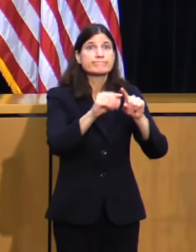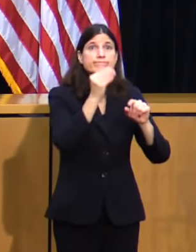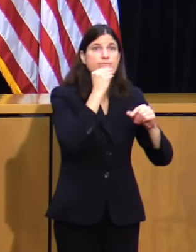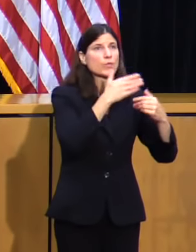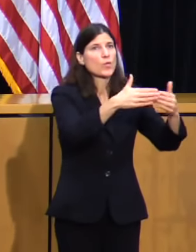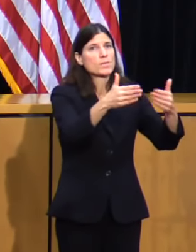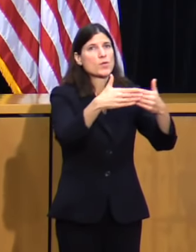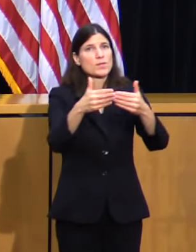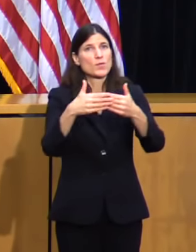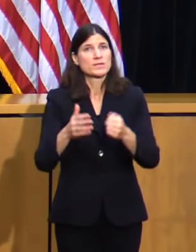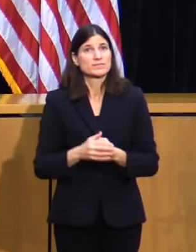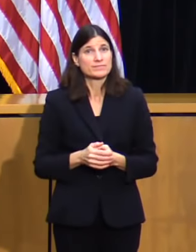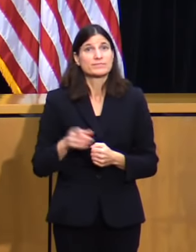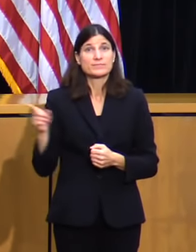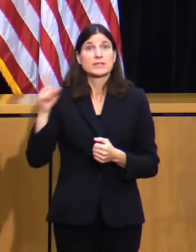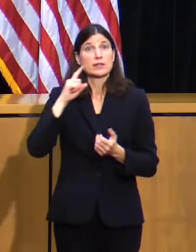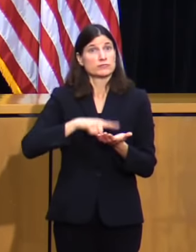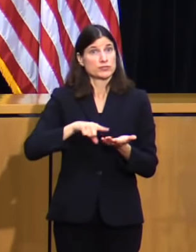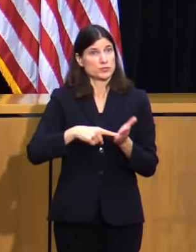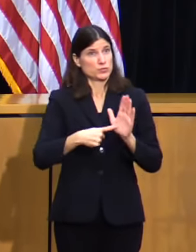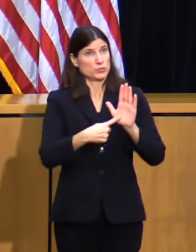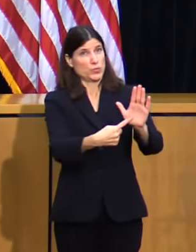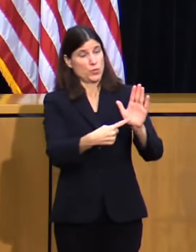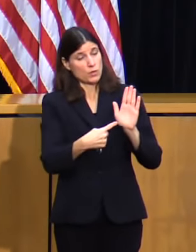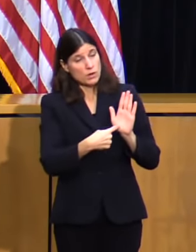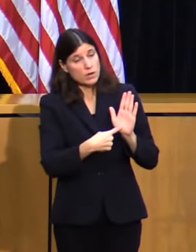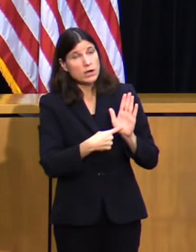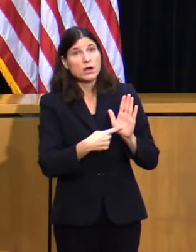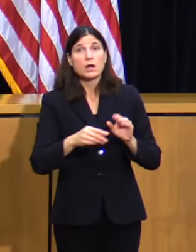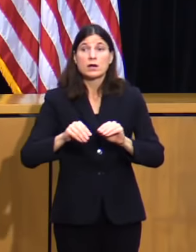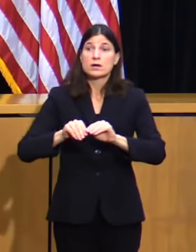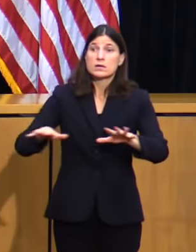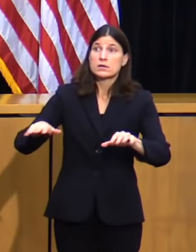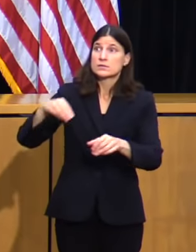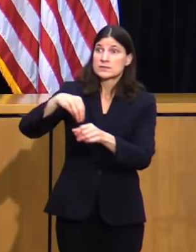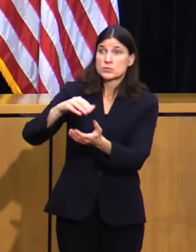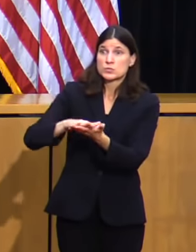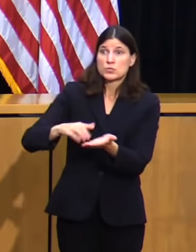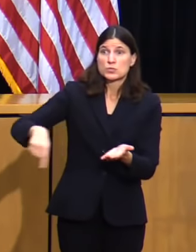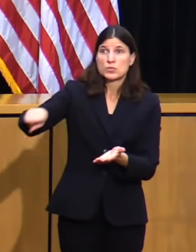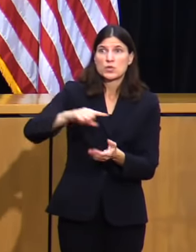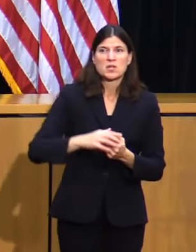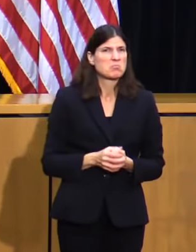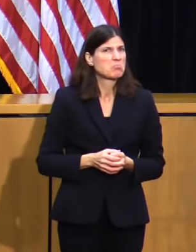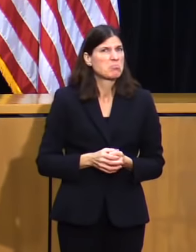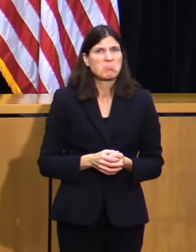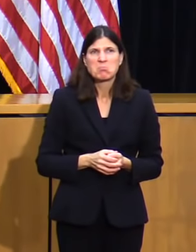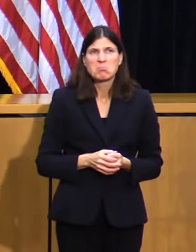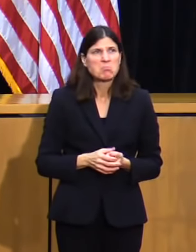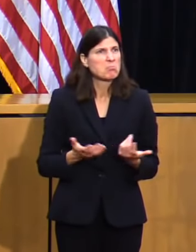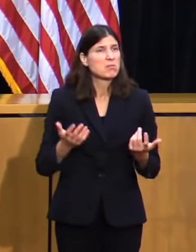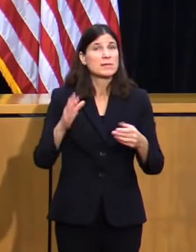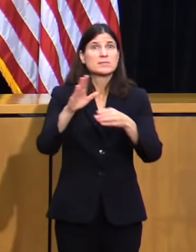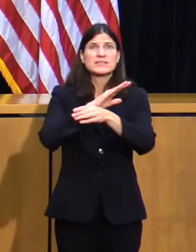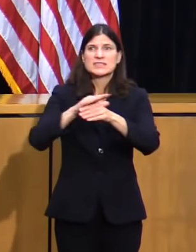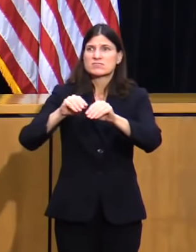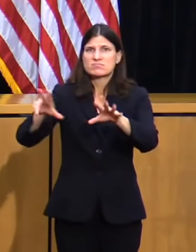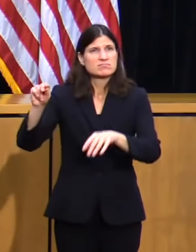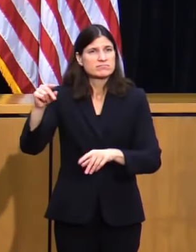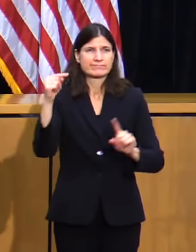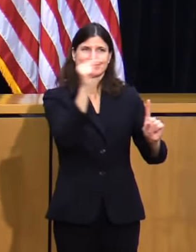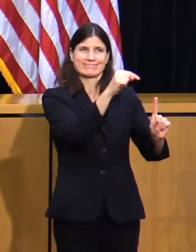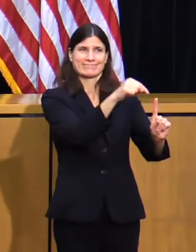not what's driving the spread at this point in time. Governor, I just talked to a Harvard epidemiologist. I asked him about opening field